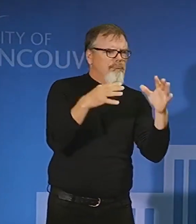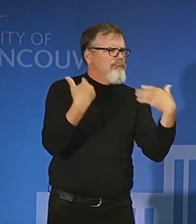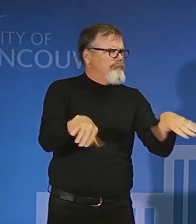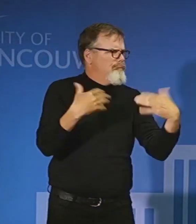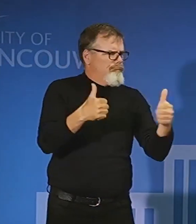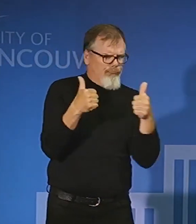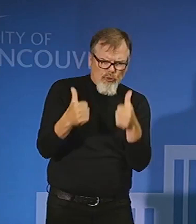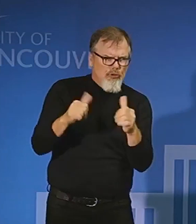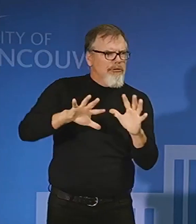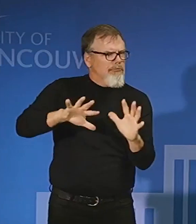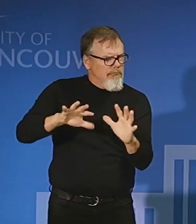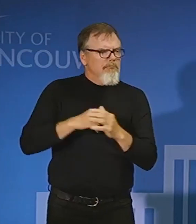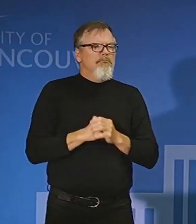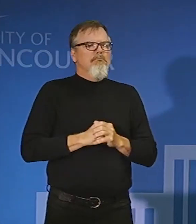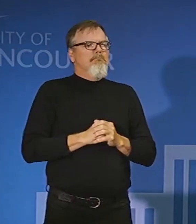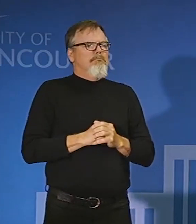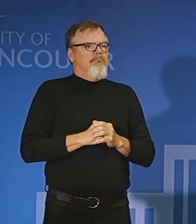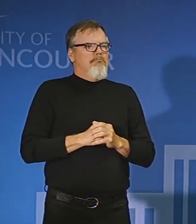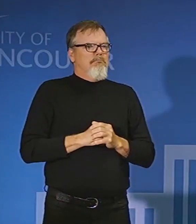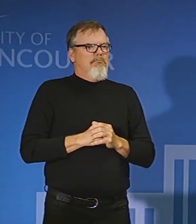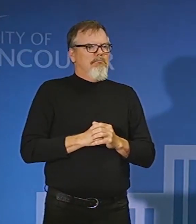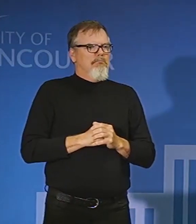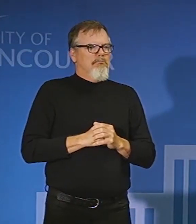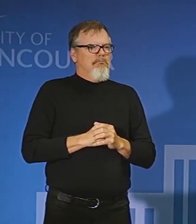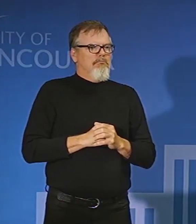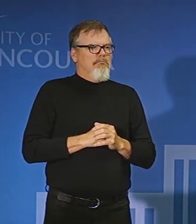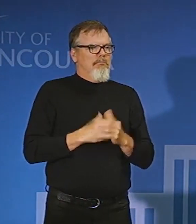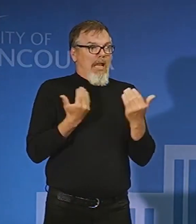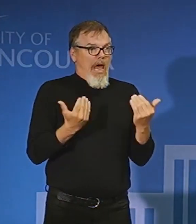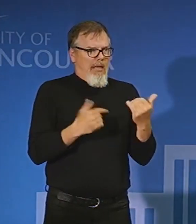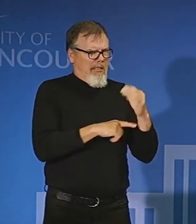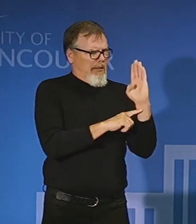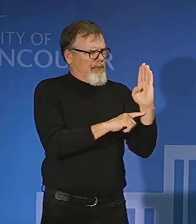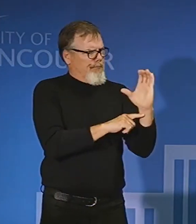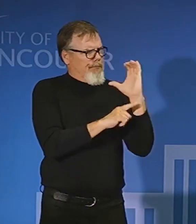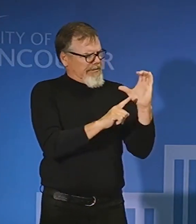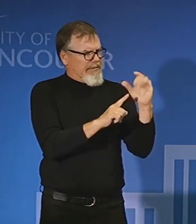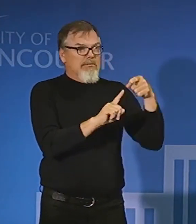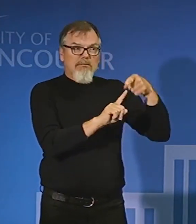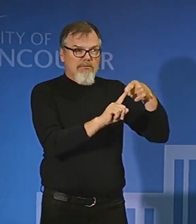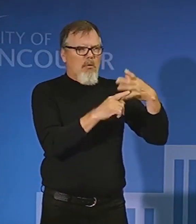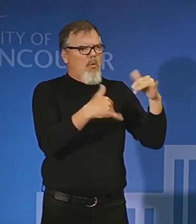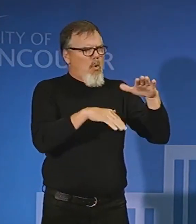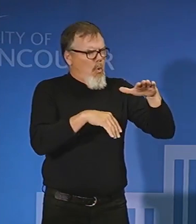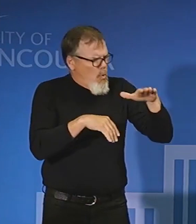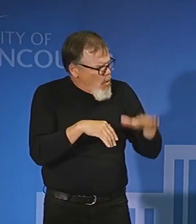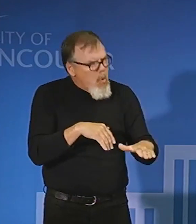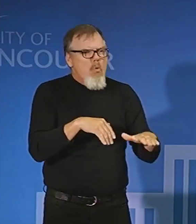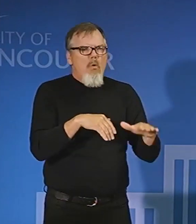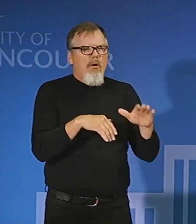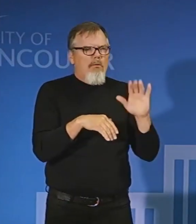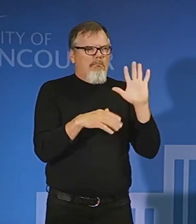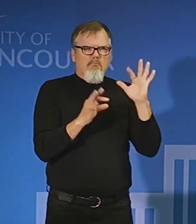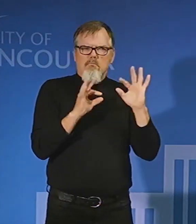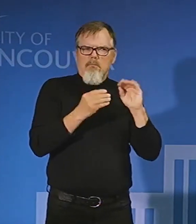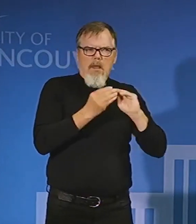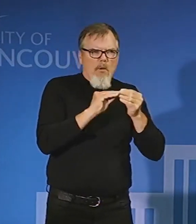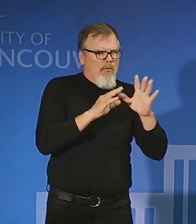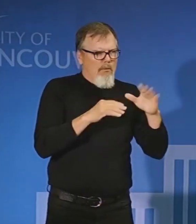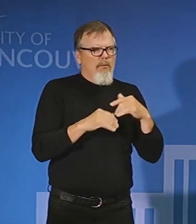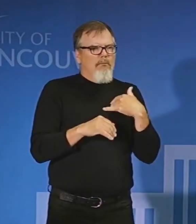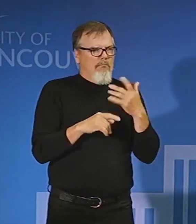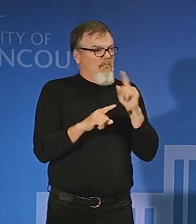at the lowest levels we are likely to see for COVID-19. The risk in the community that you'll be exposed to it is very low, but the virus is not